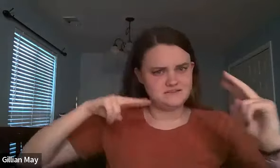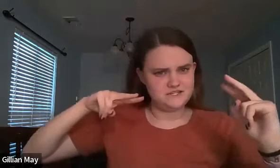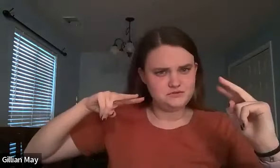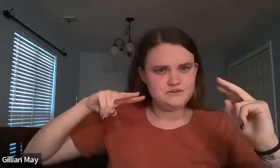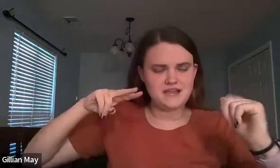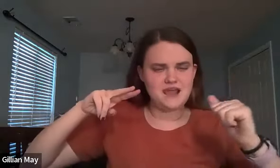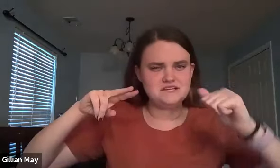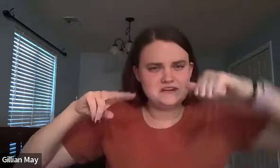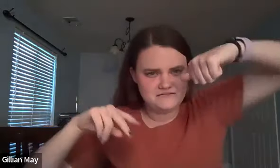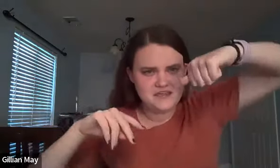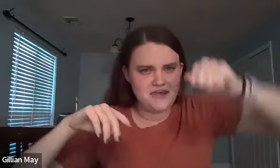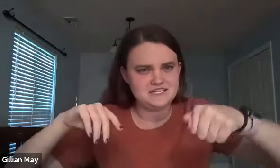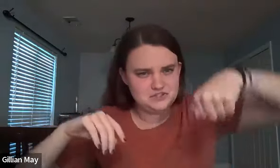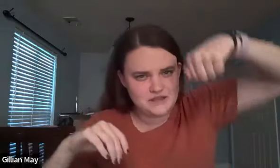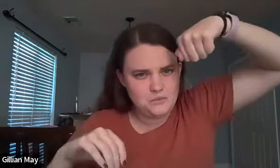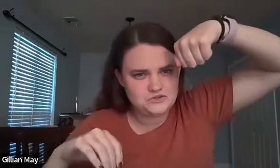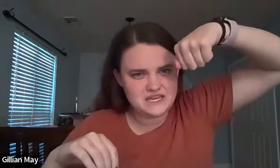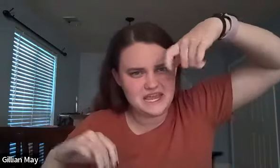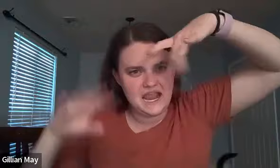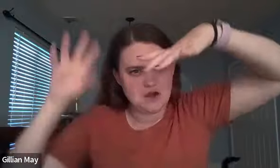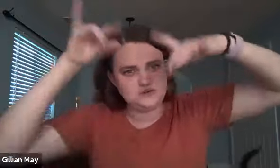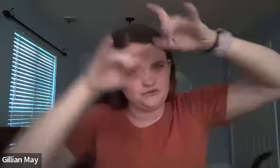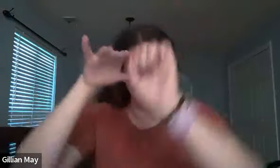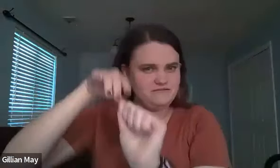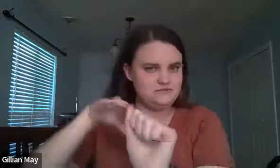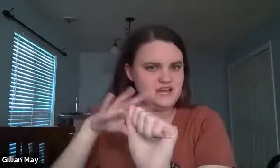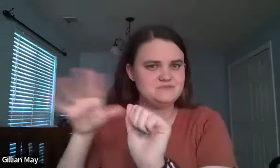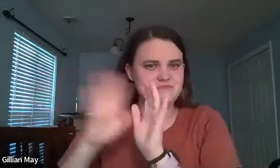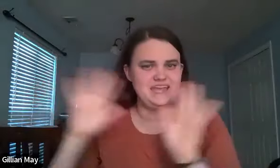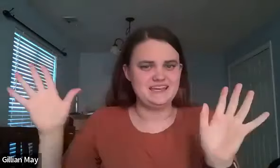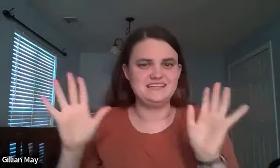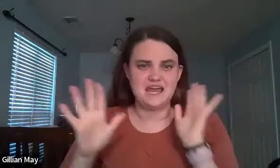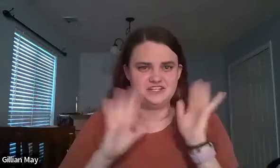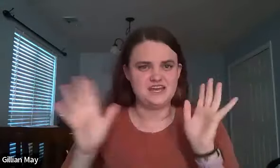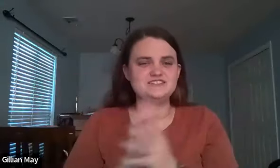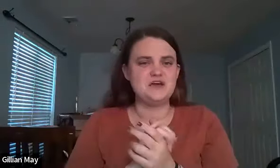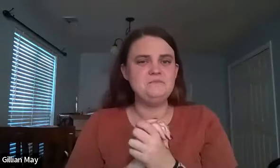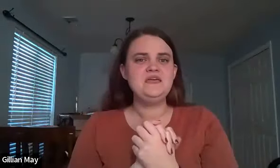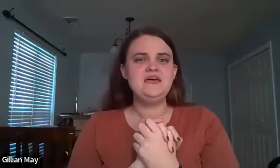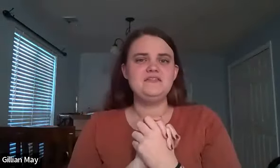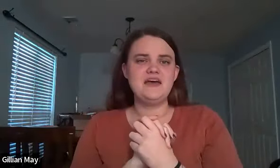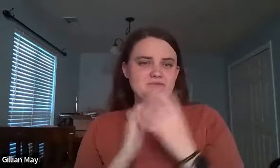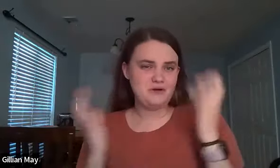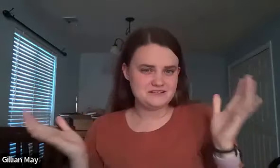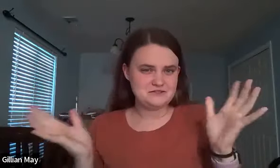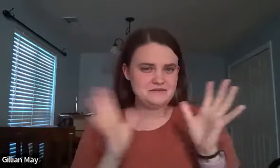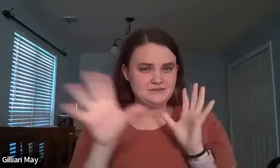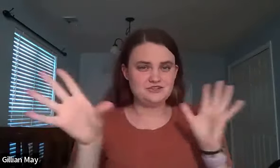the visuals. Like I think I've had to do like almost like aerial view a few times of my hand to catch that. So that will also, I would try to